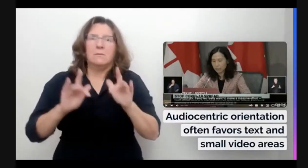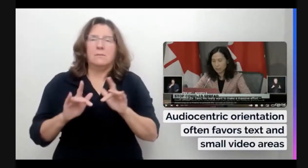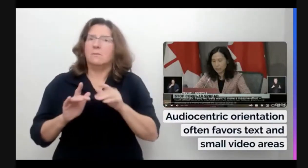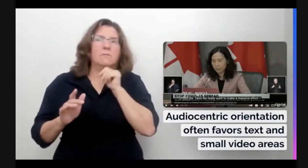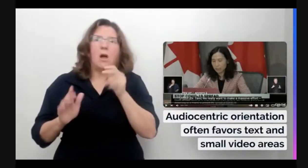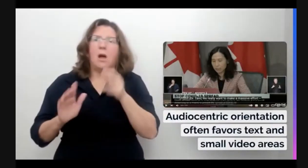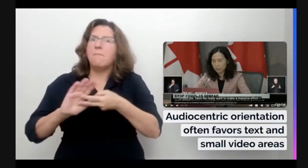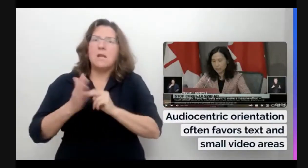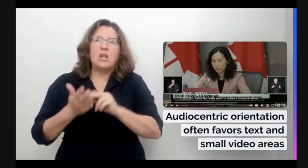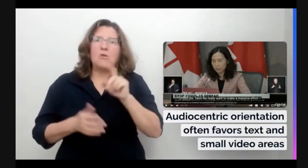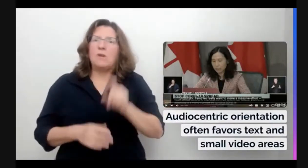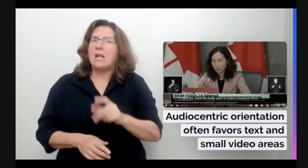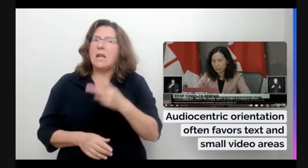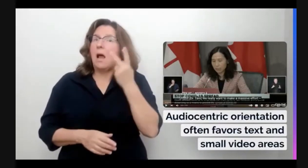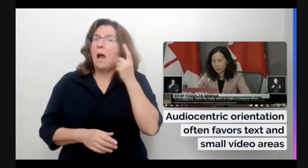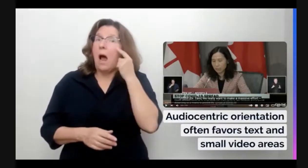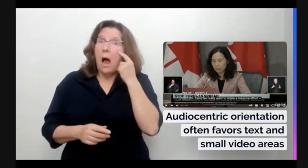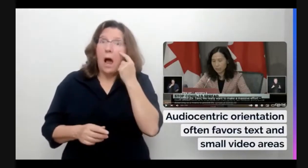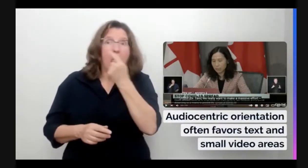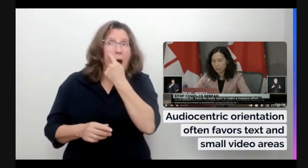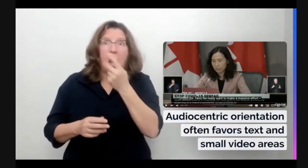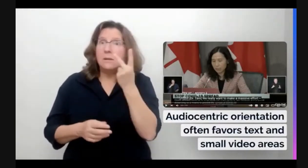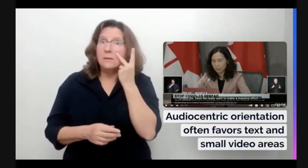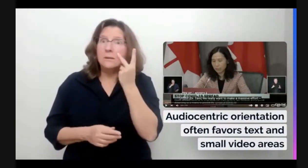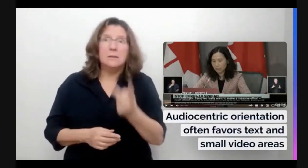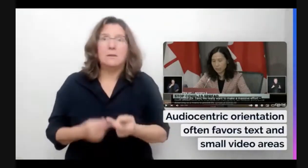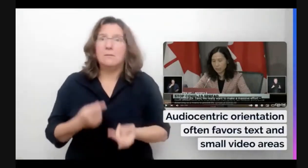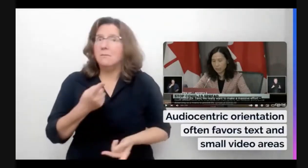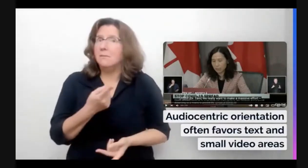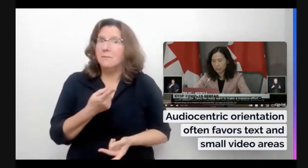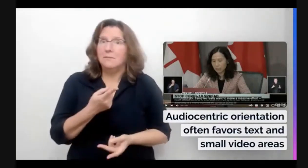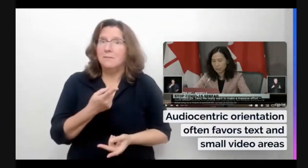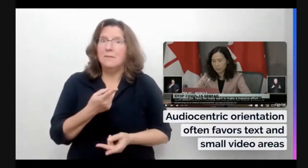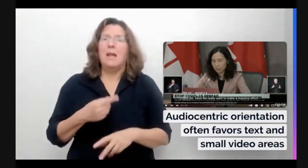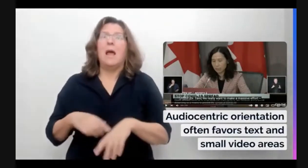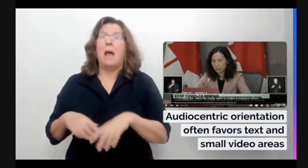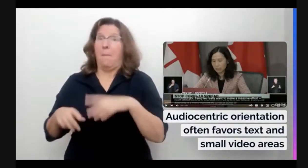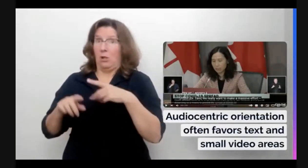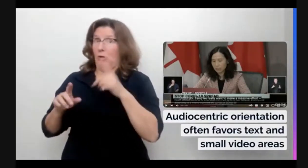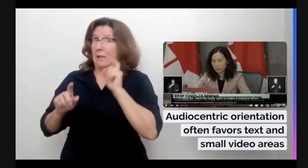Clearly, this is an audio-centric presentation of the content.